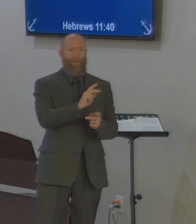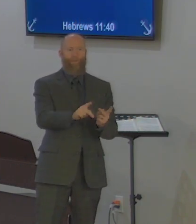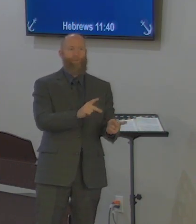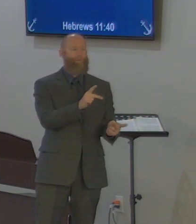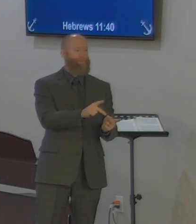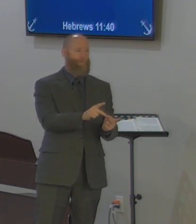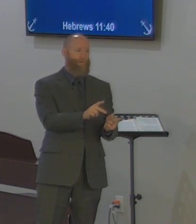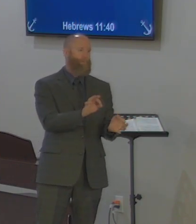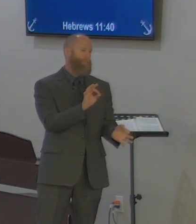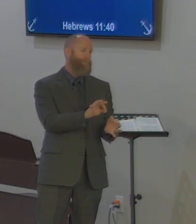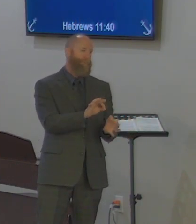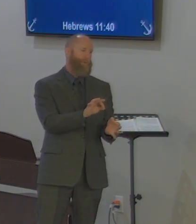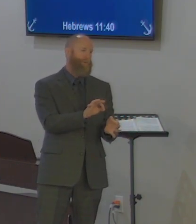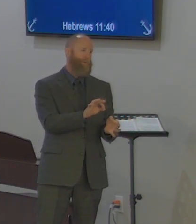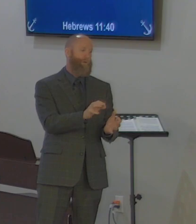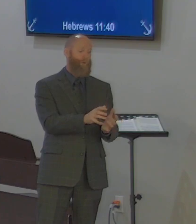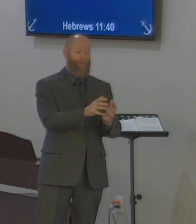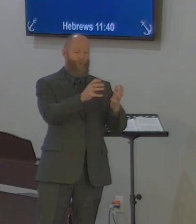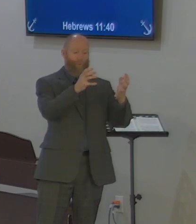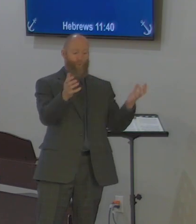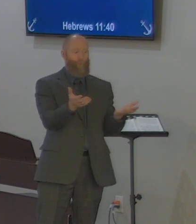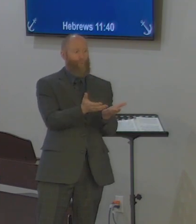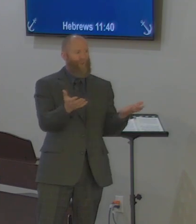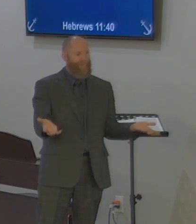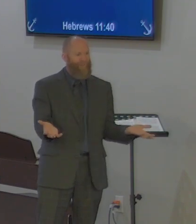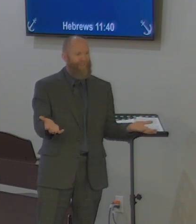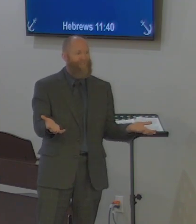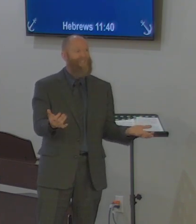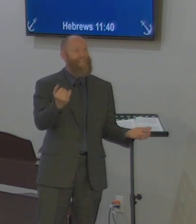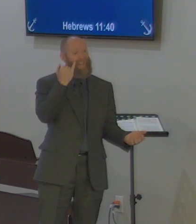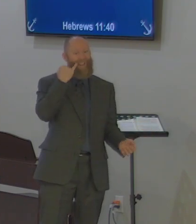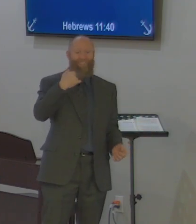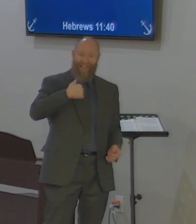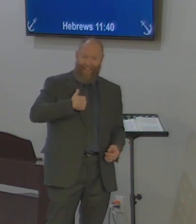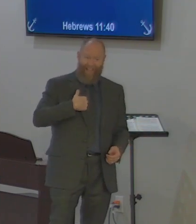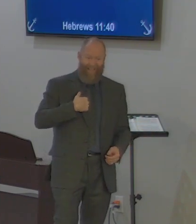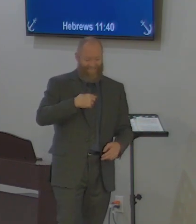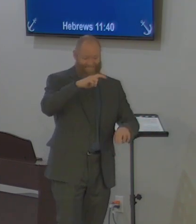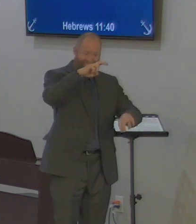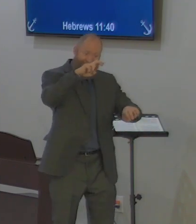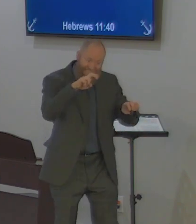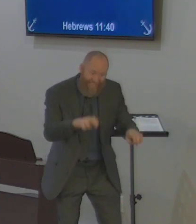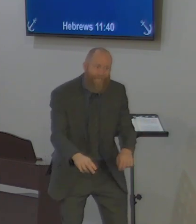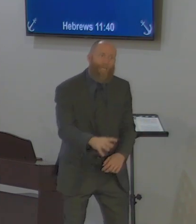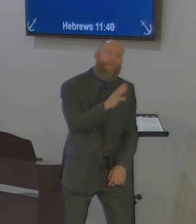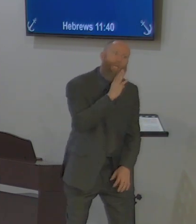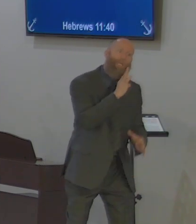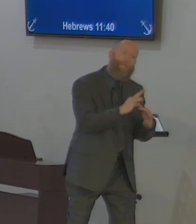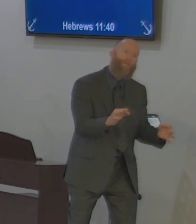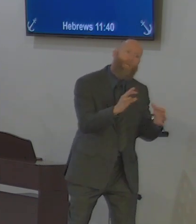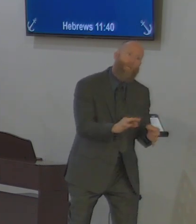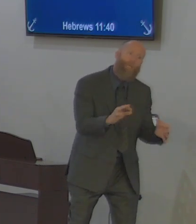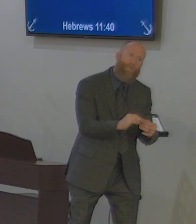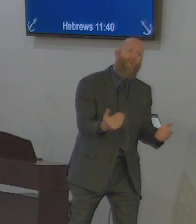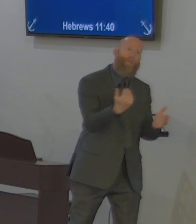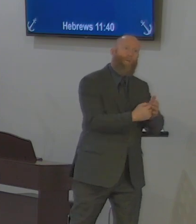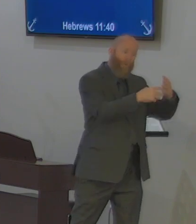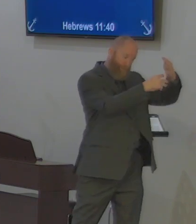Great things. I said time would fail me to go over it all of what God accomplished through